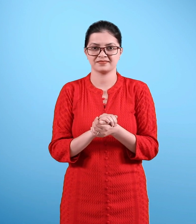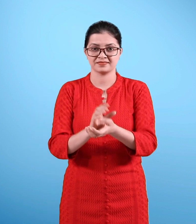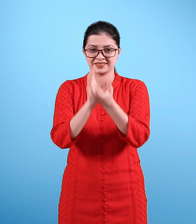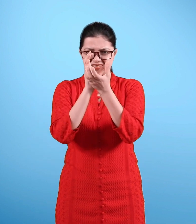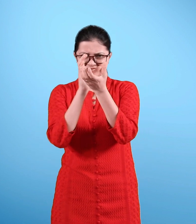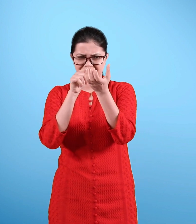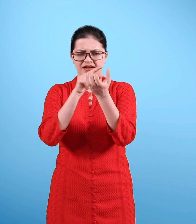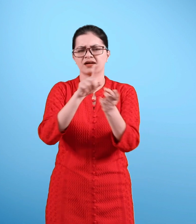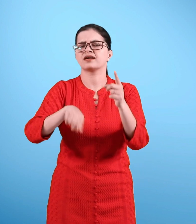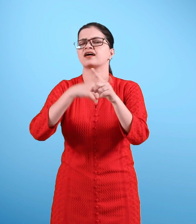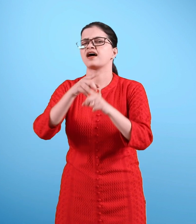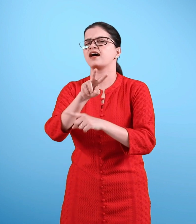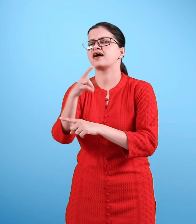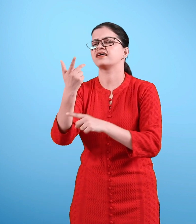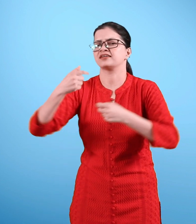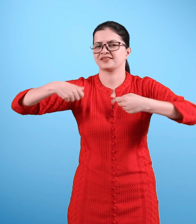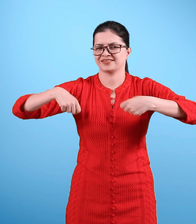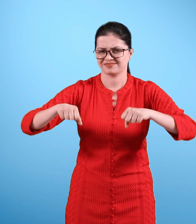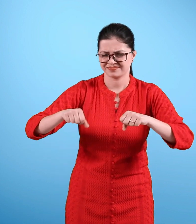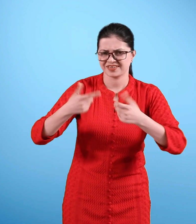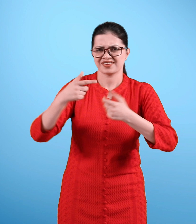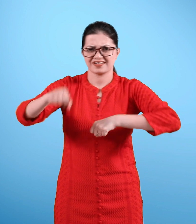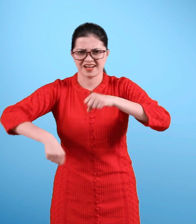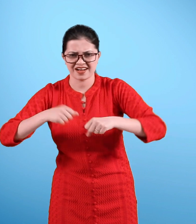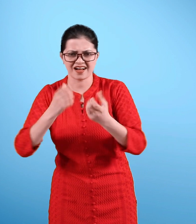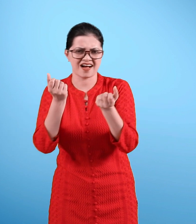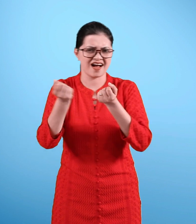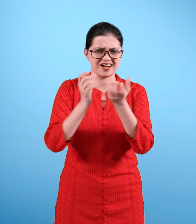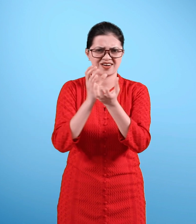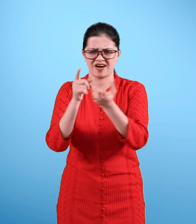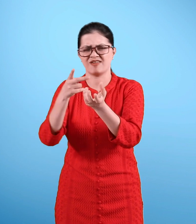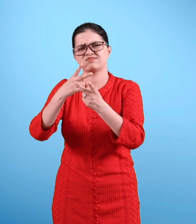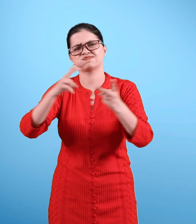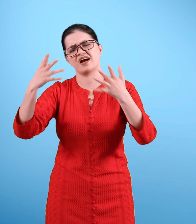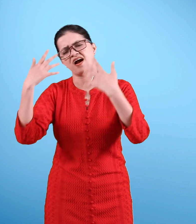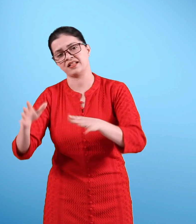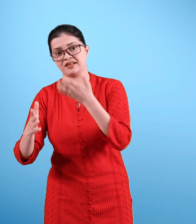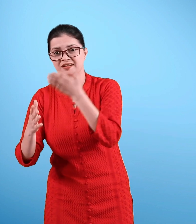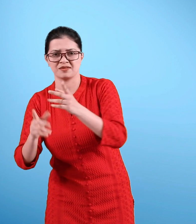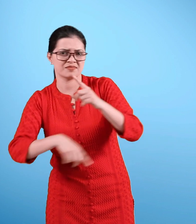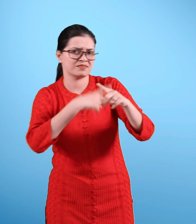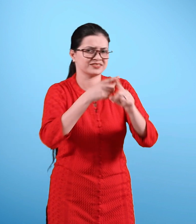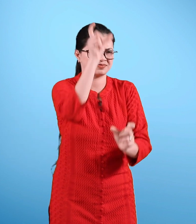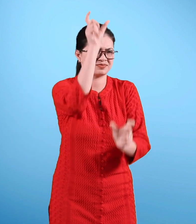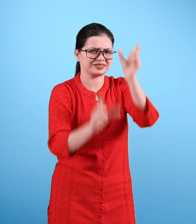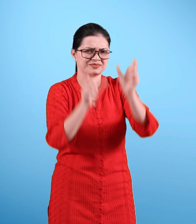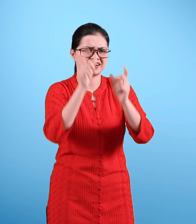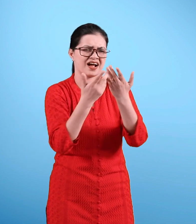Are these pinhole images different from their shadows? Look through your pinhole camera at the vehicles and